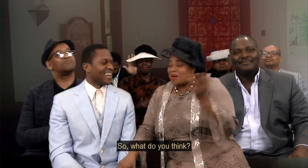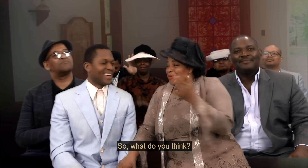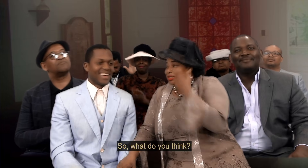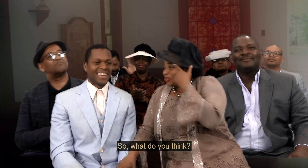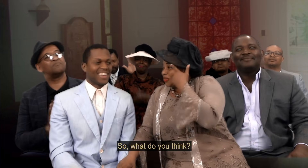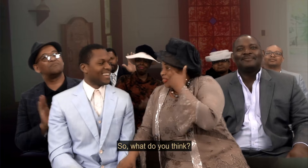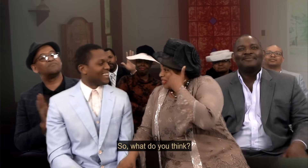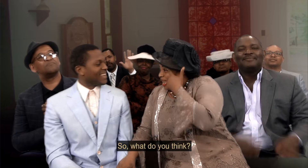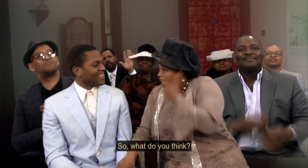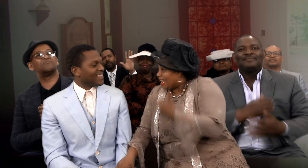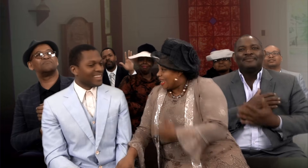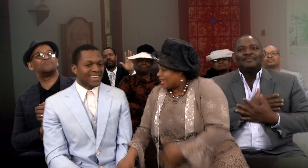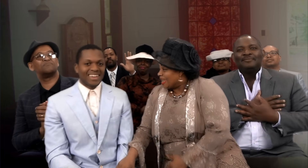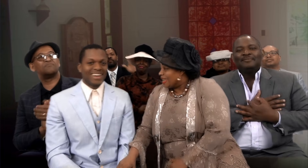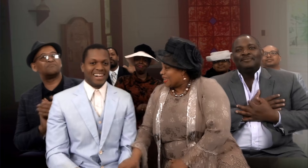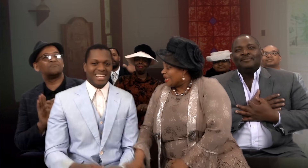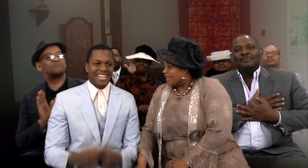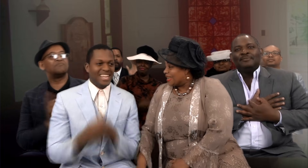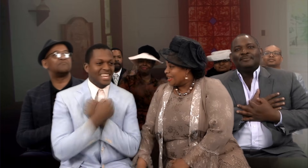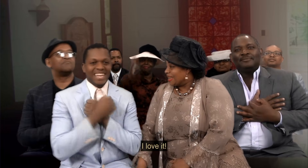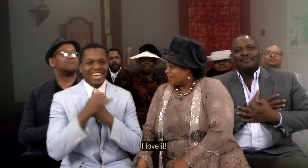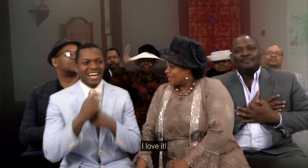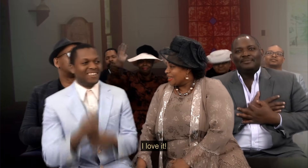So, what do you think? I love it.